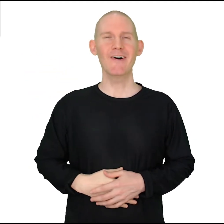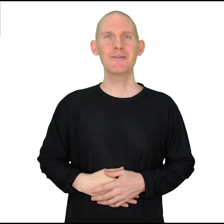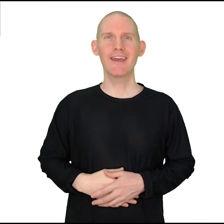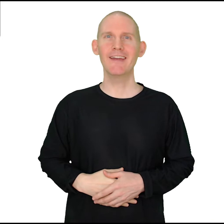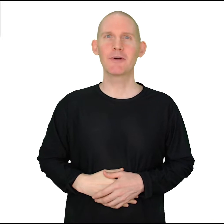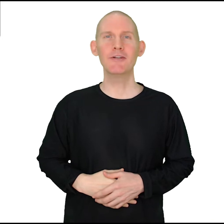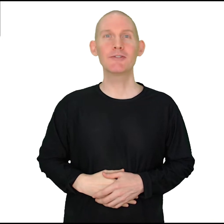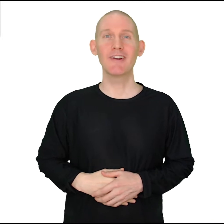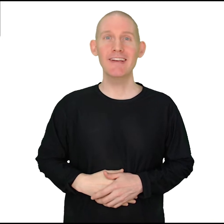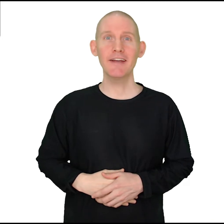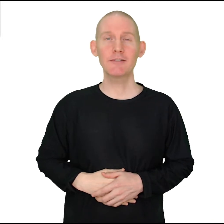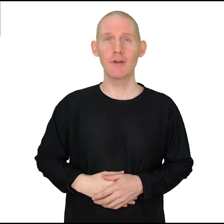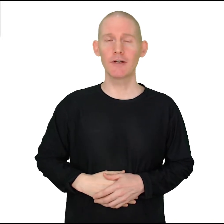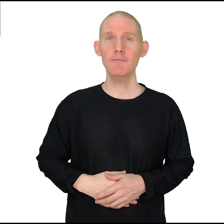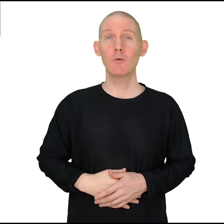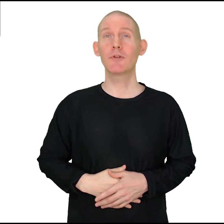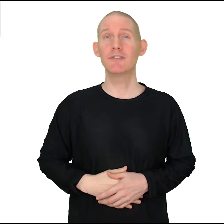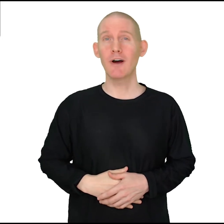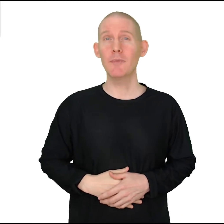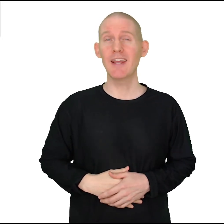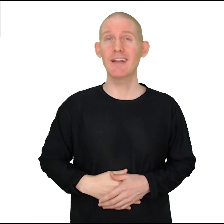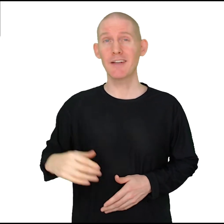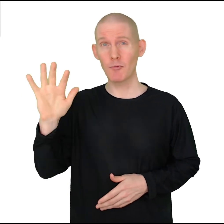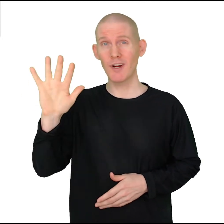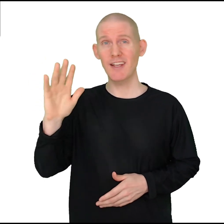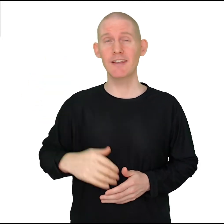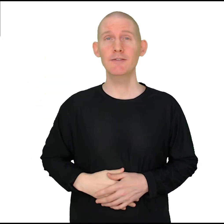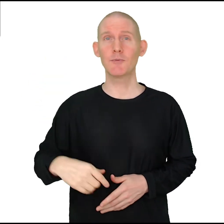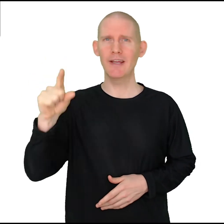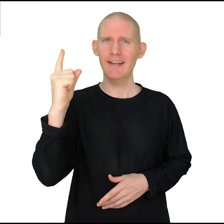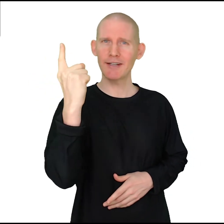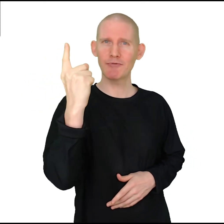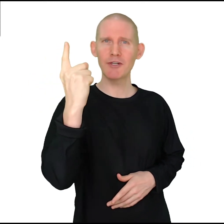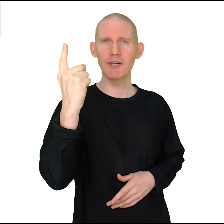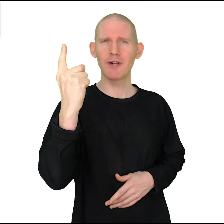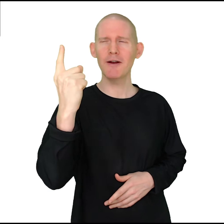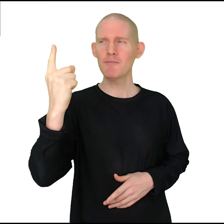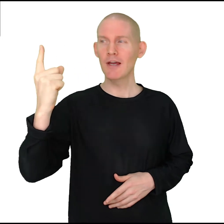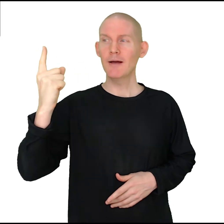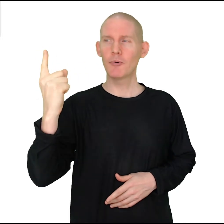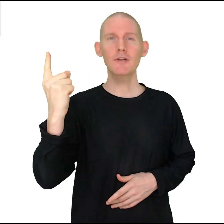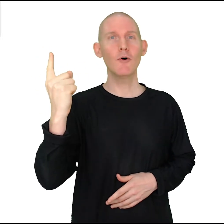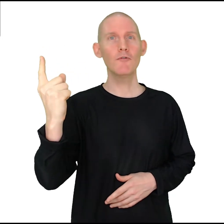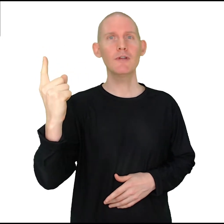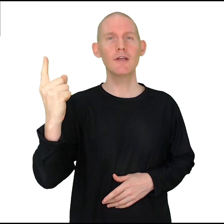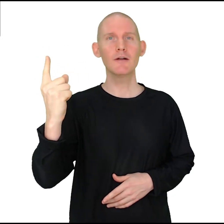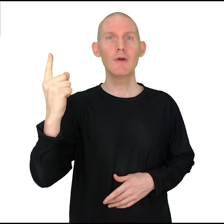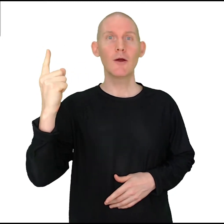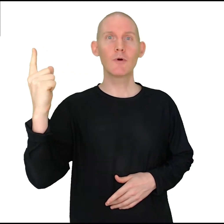Okay, we're going to use our index finger with your dominant hand. I'm right-handed, so my index finger, here we are. Put it over here, and we're going to